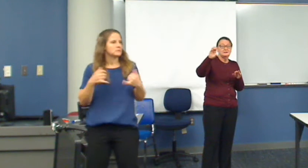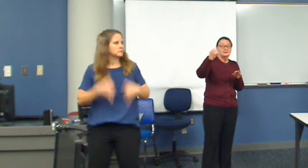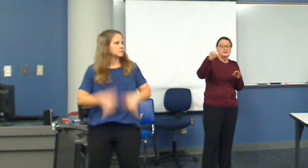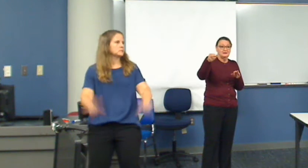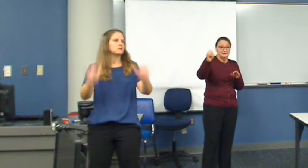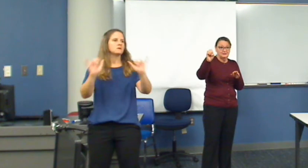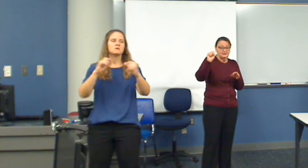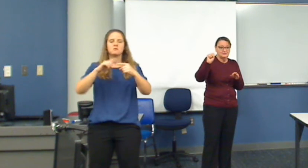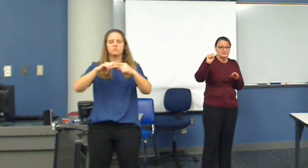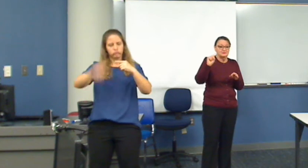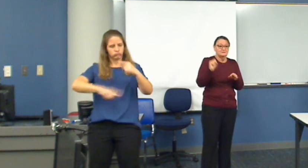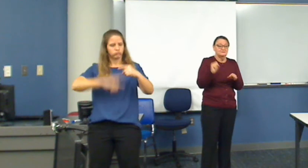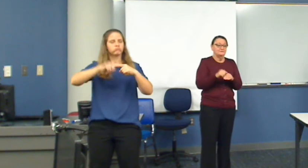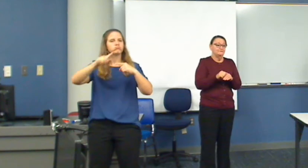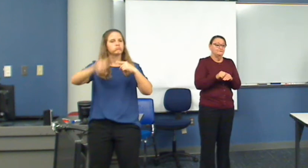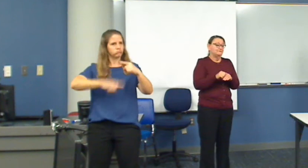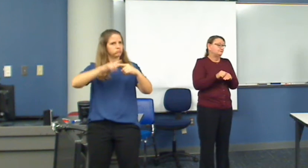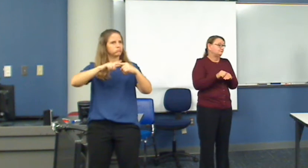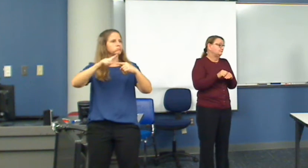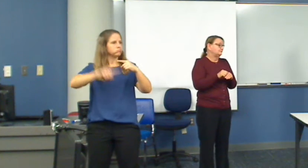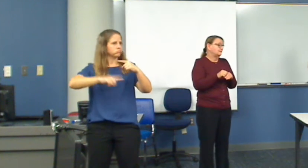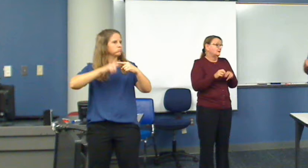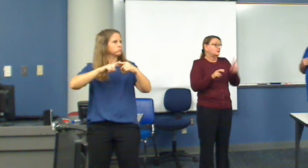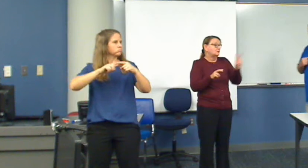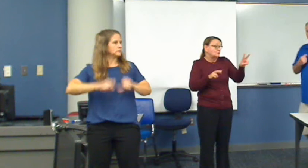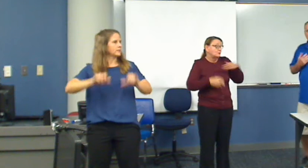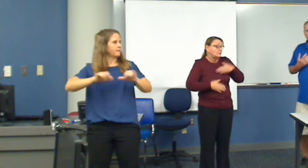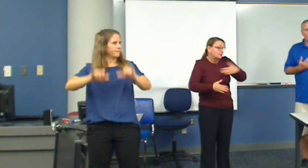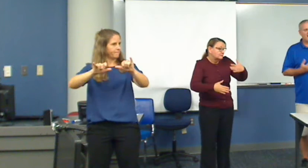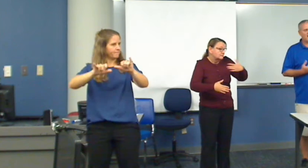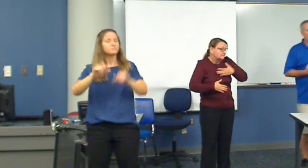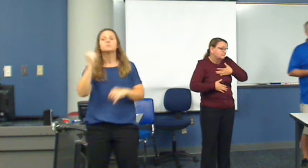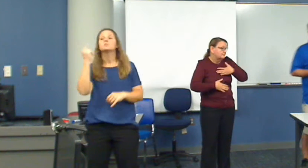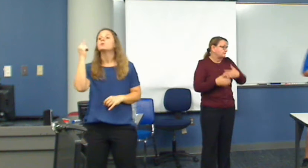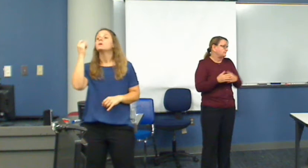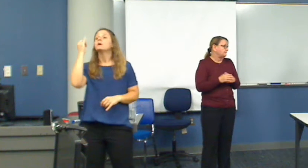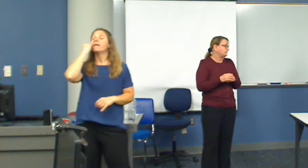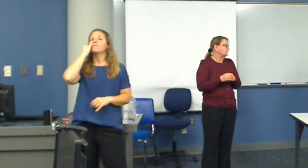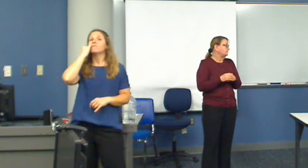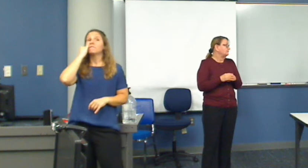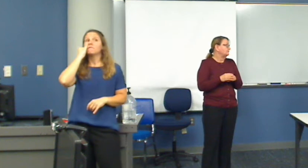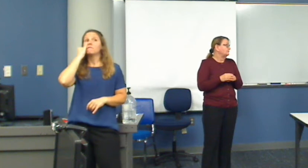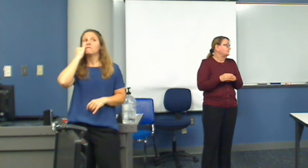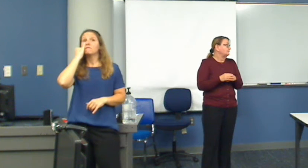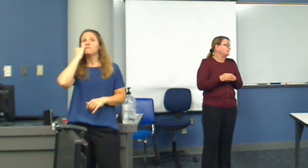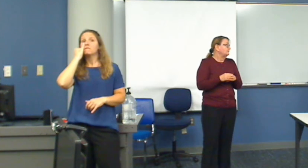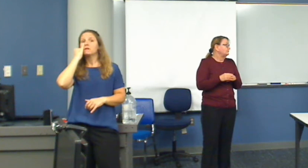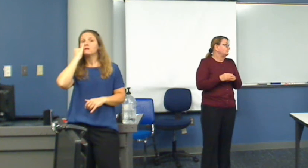continue the cycle. Okay. So if I'm to the point that I